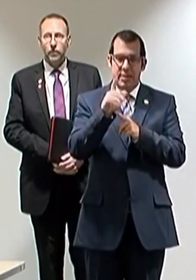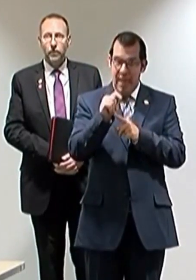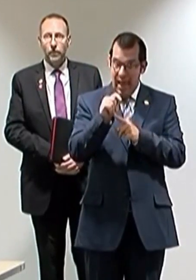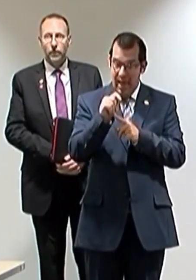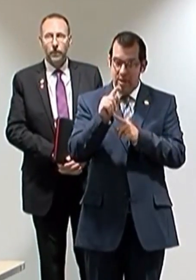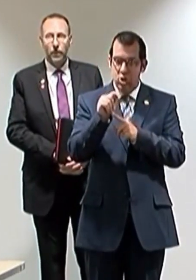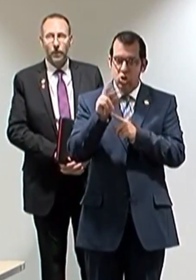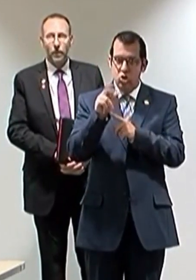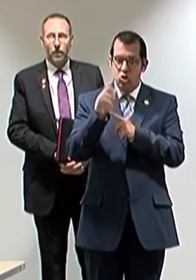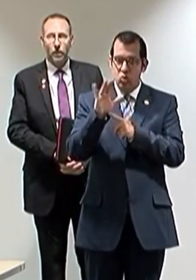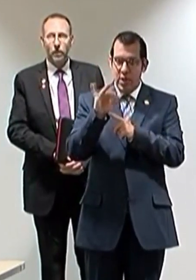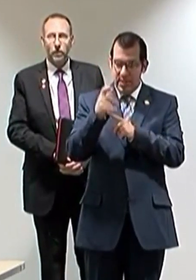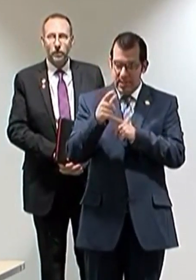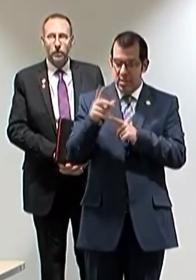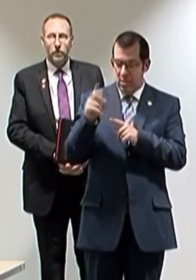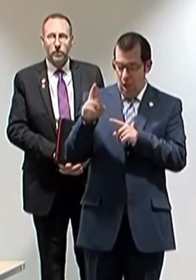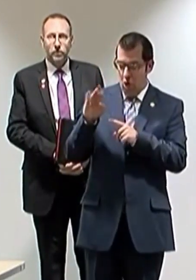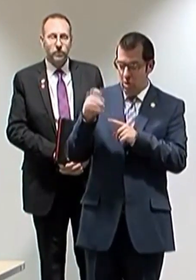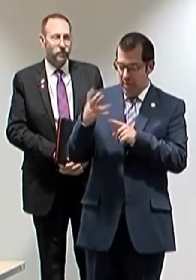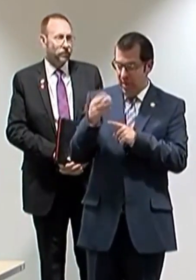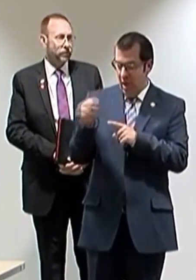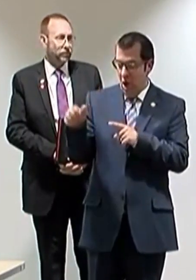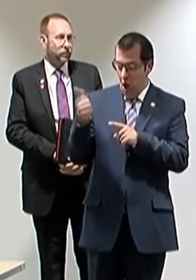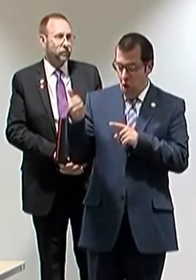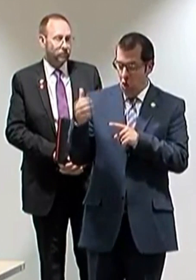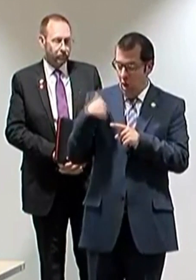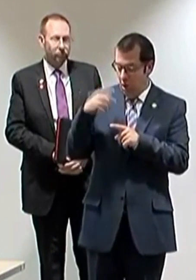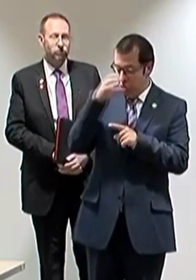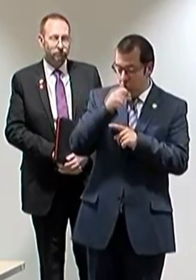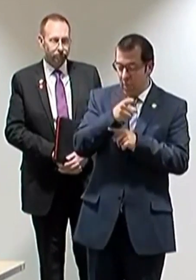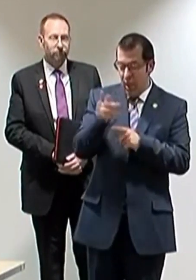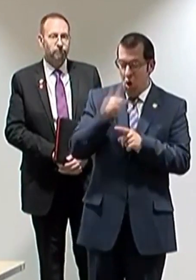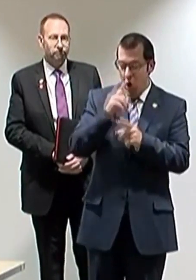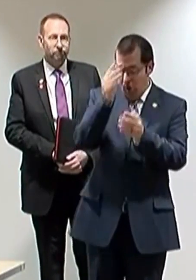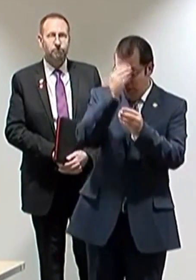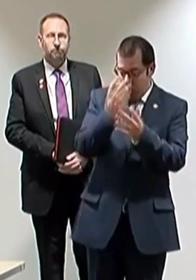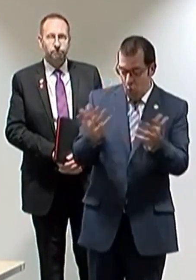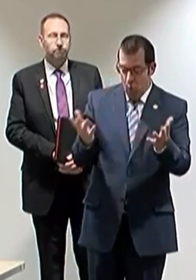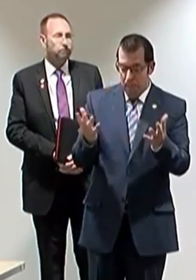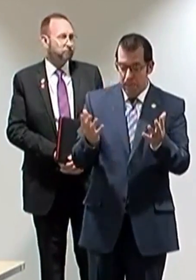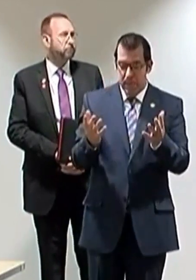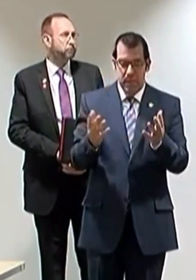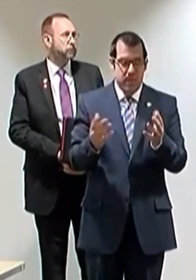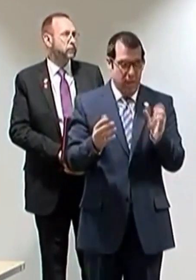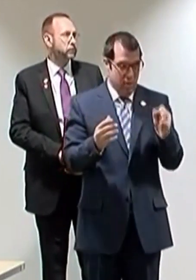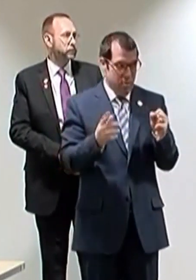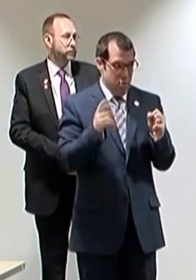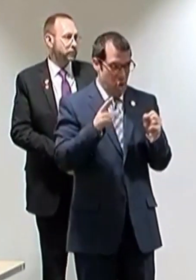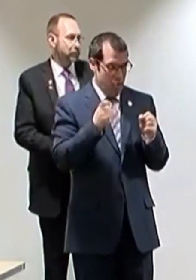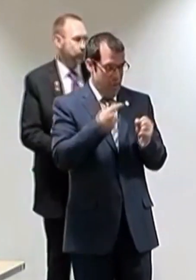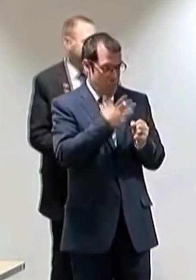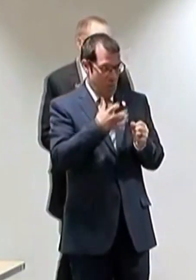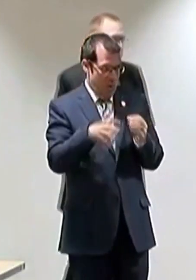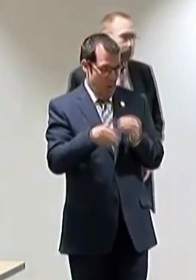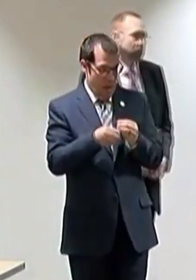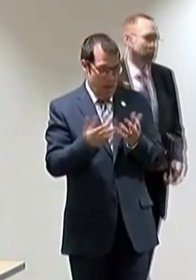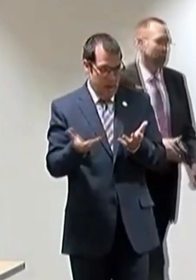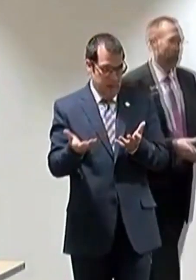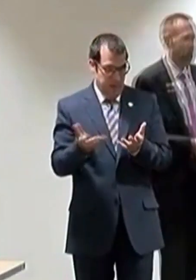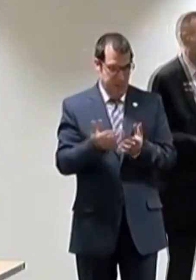tracing at the workplace, Dr. Smith and others, I assume, are informed. Absolutely they are. And Dr. Smith, do you want to add to